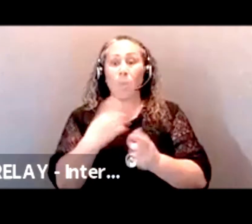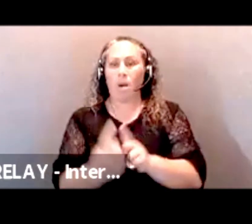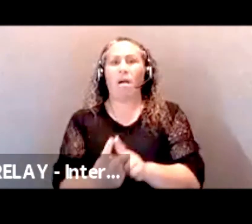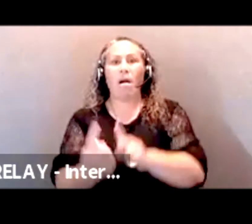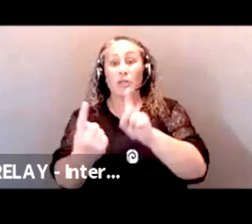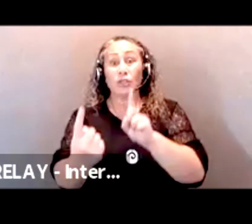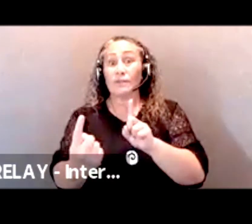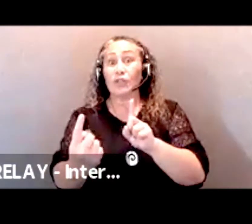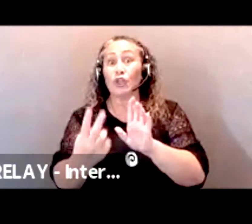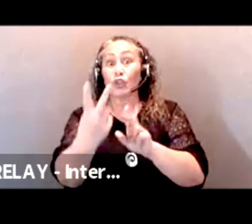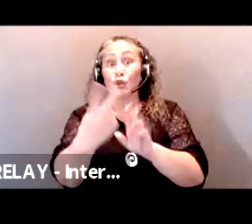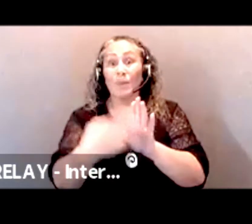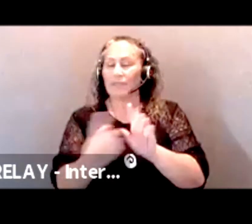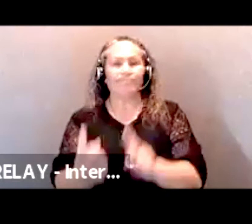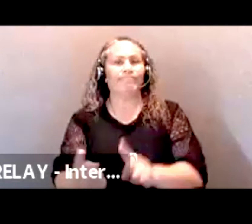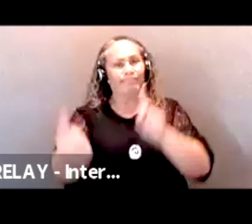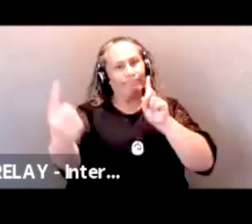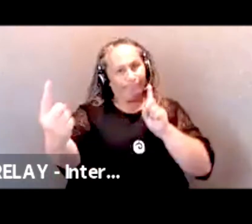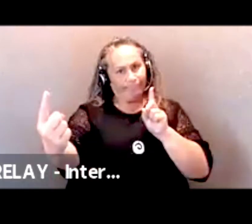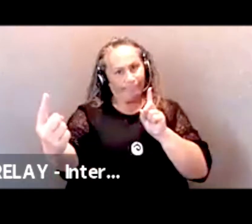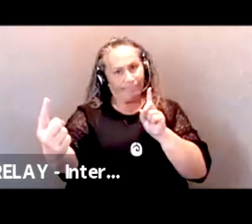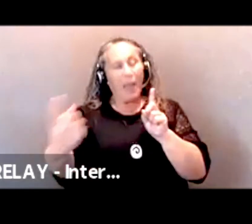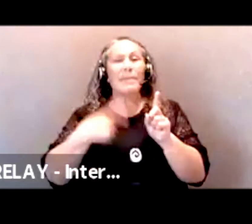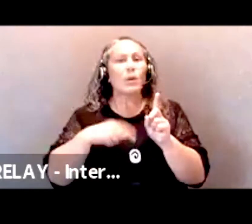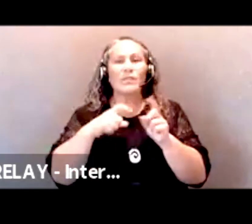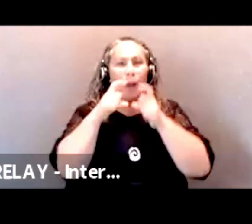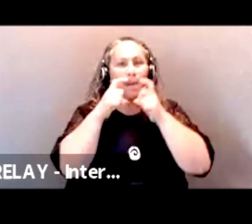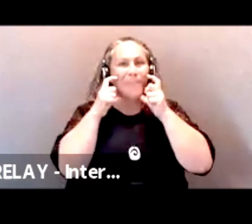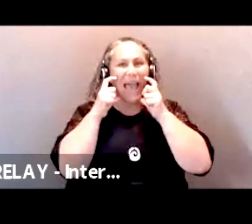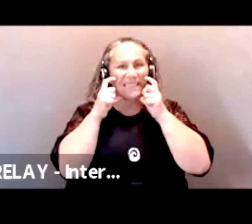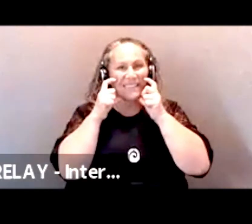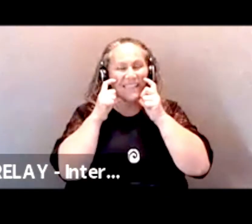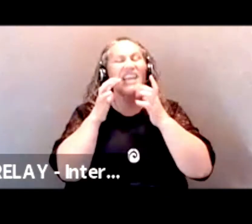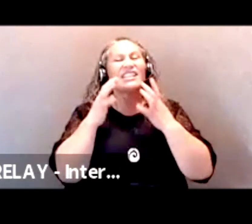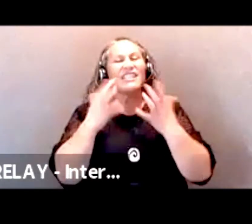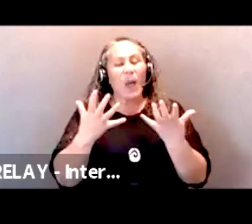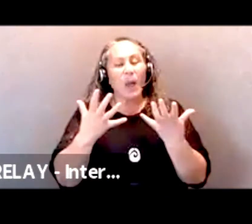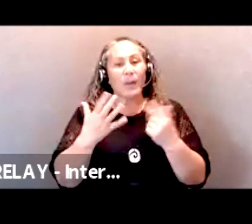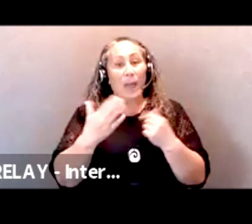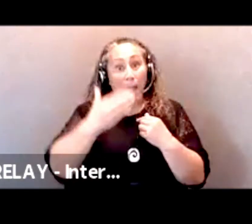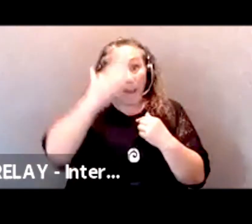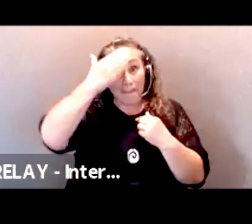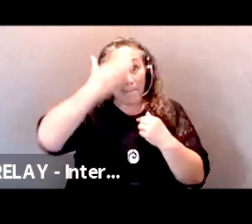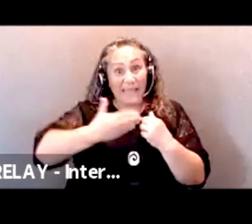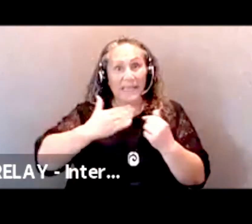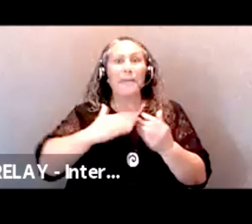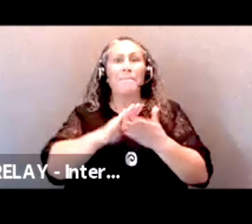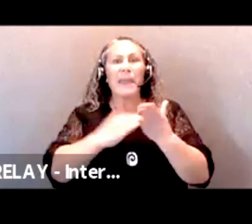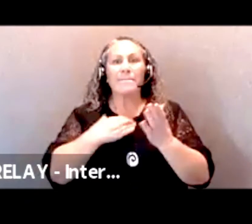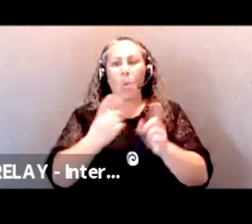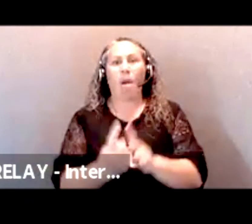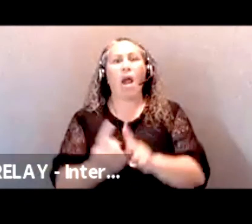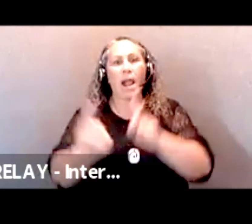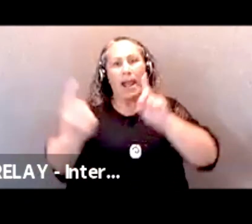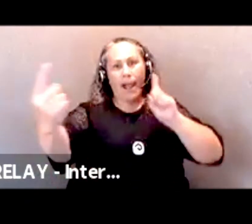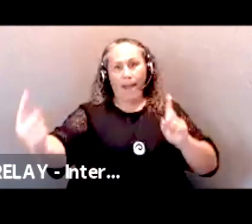further away because I didn't have the mask protection. So, I think that's one